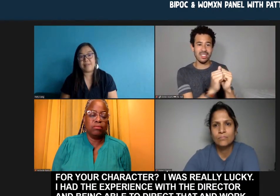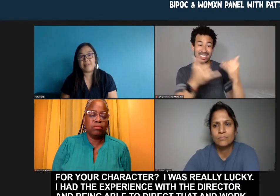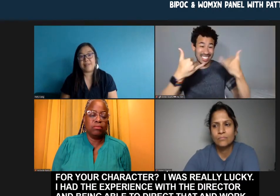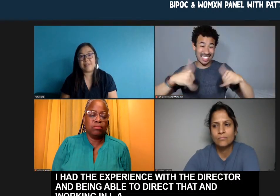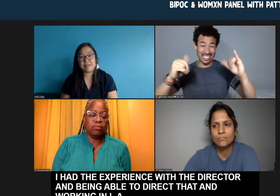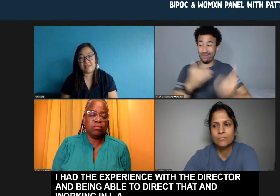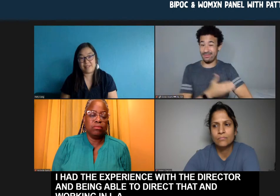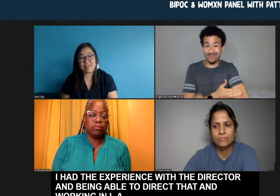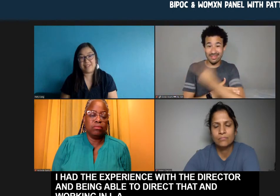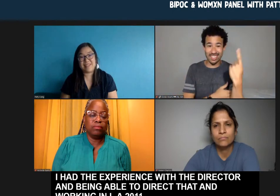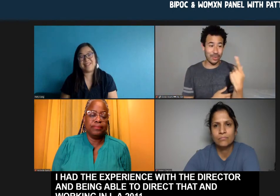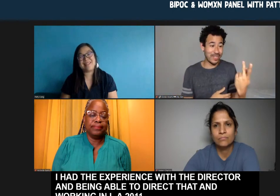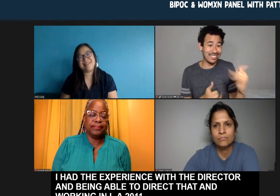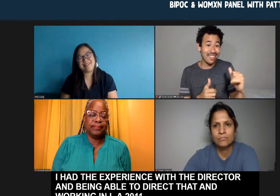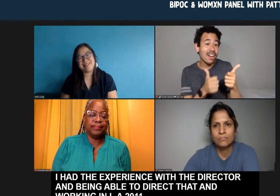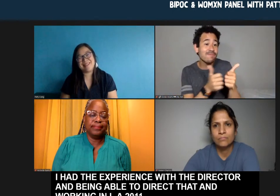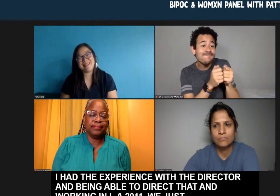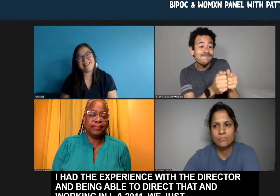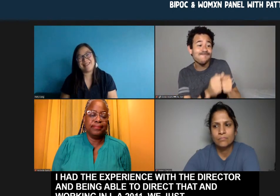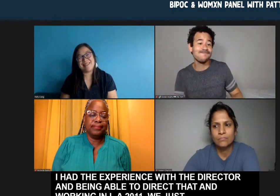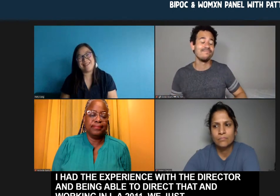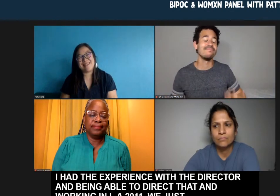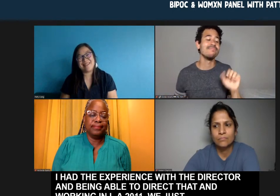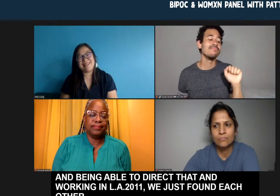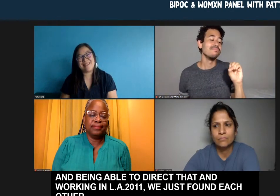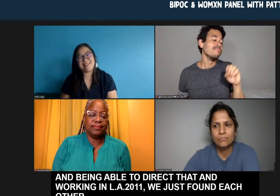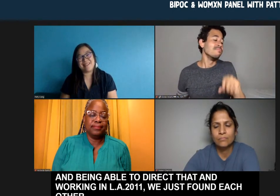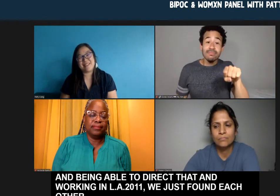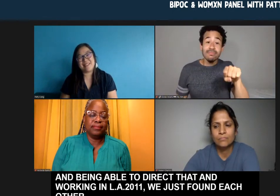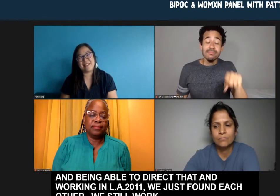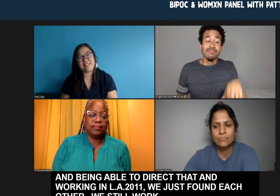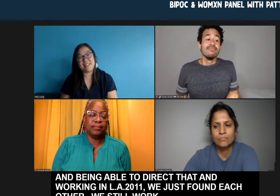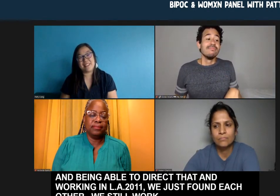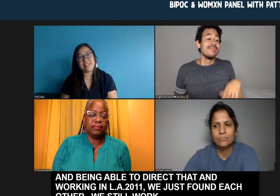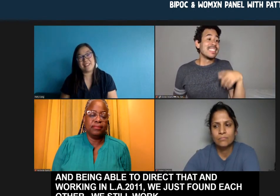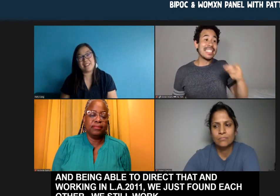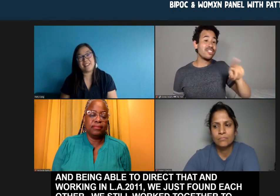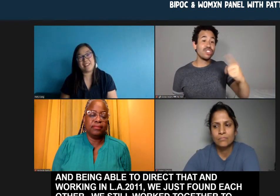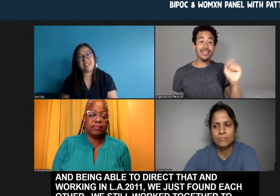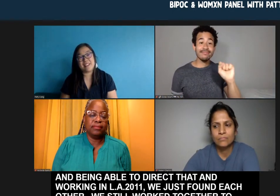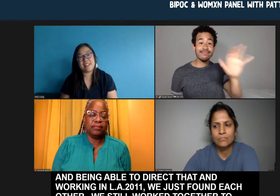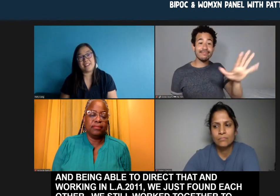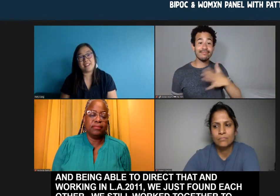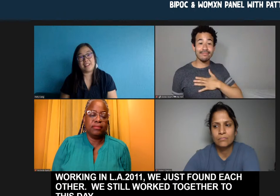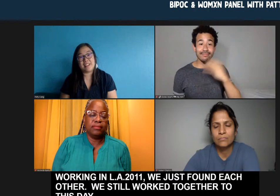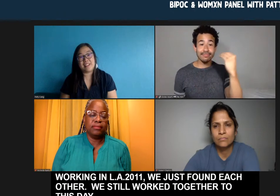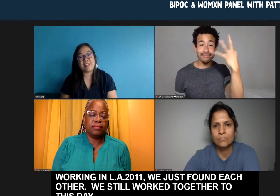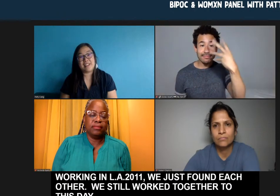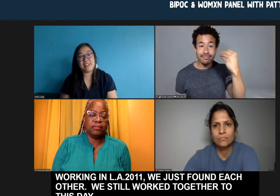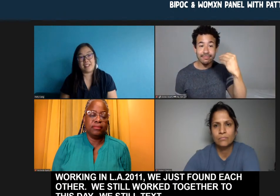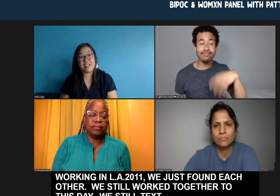other and we still work together to this day. We still text, we're still exchanging, and